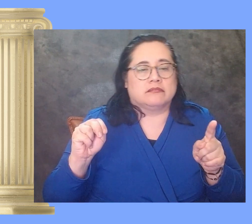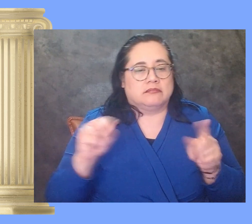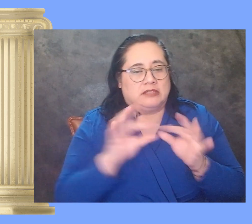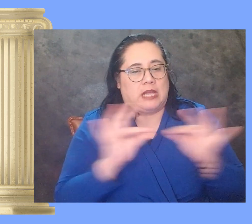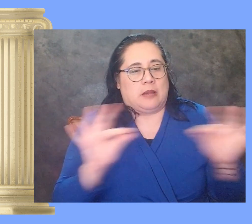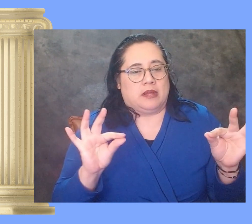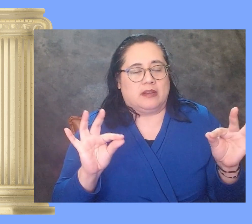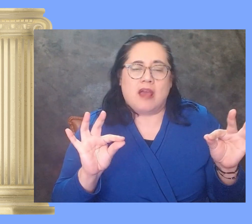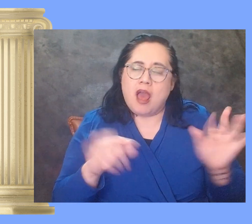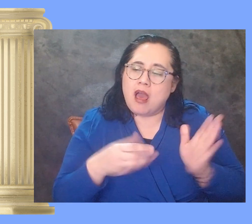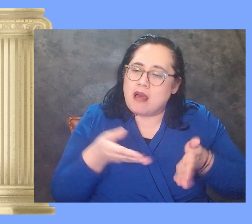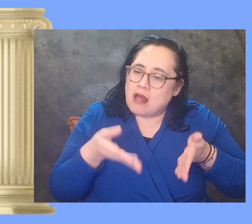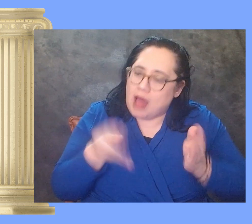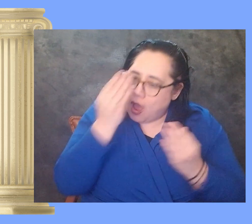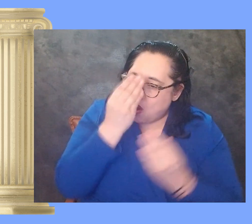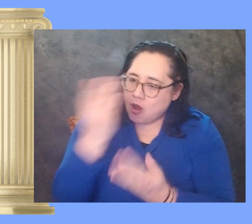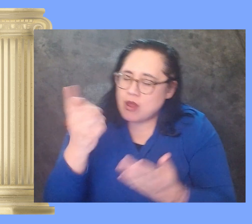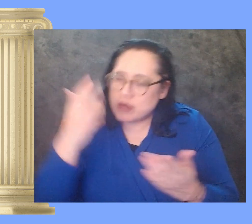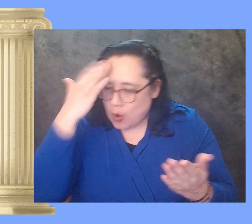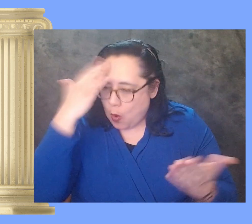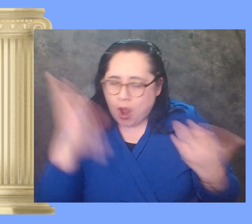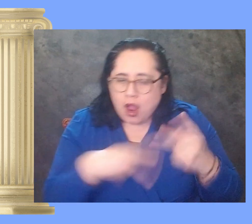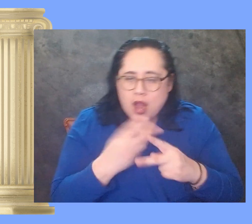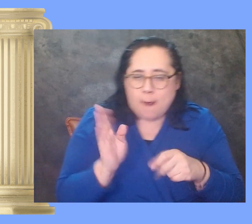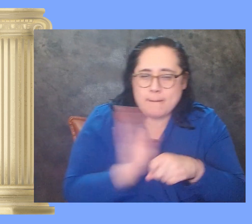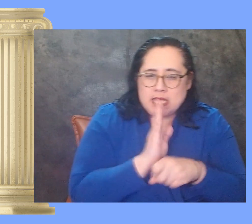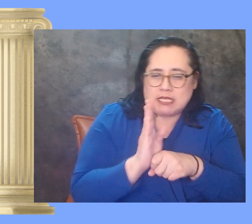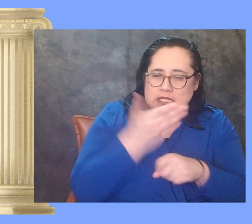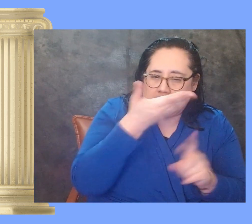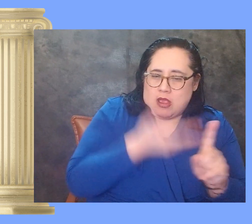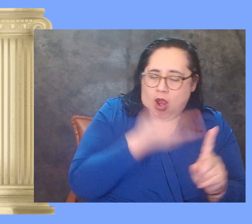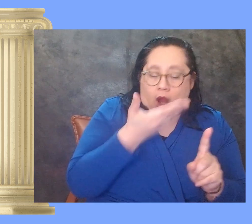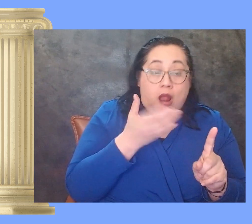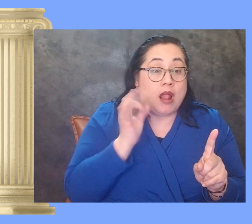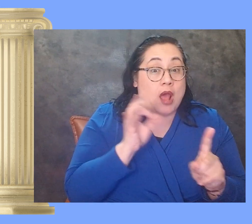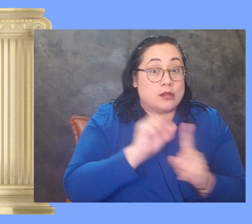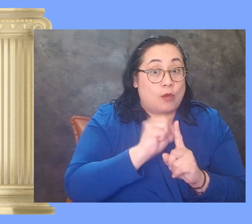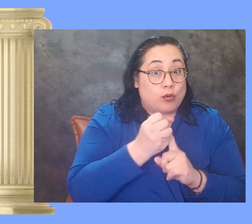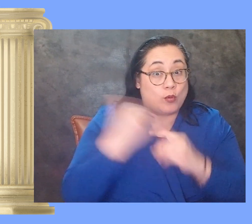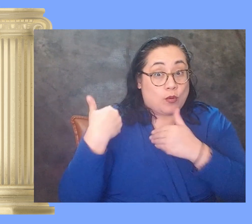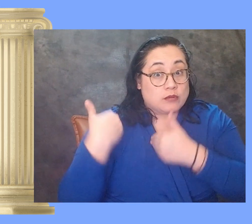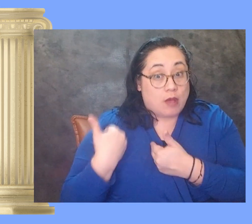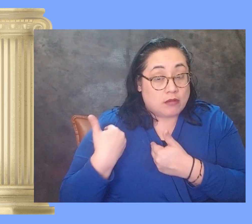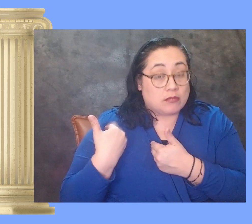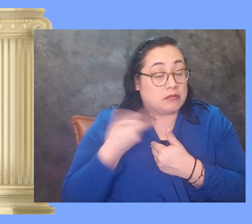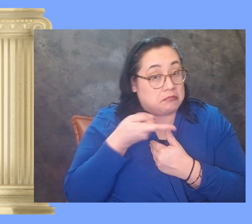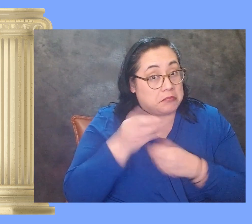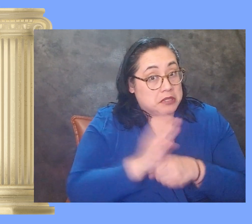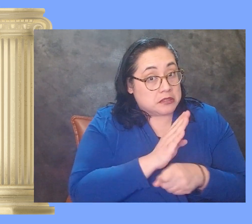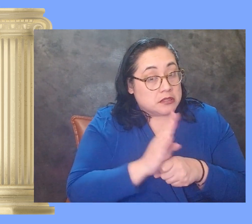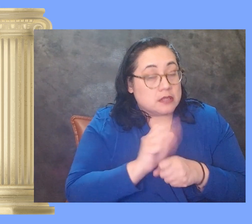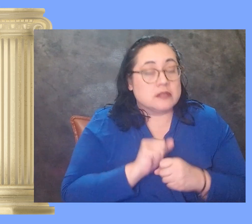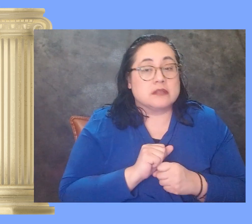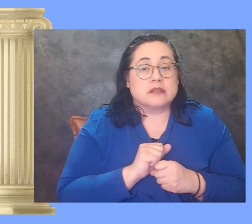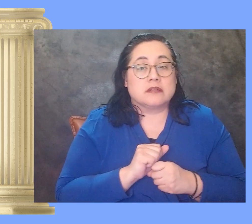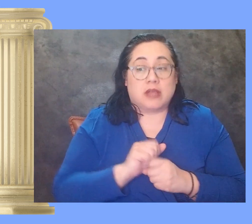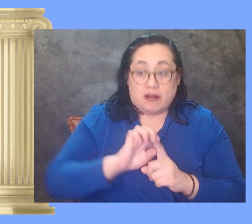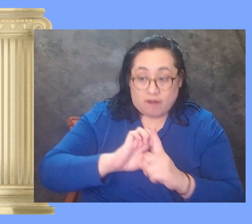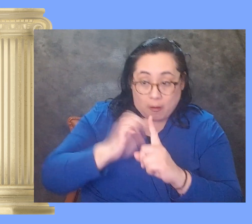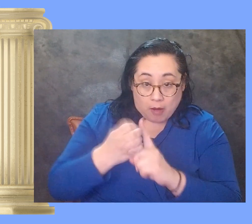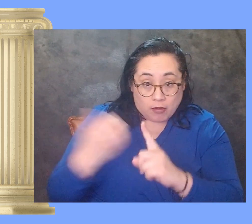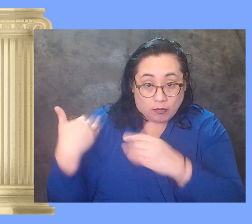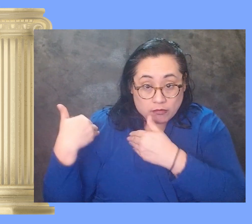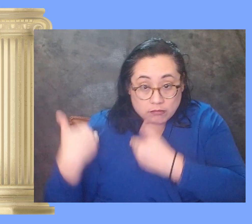mission statement that allows people to know what kind of business it is and if they have social